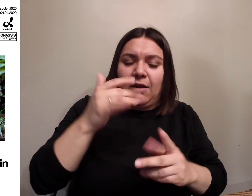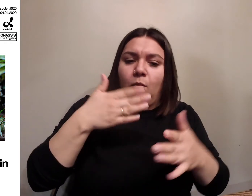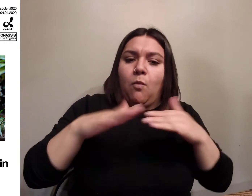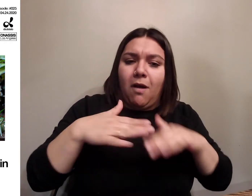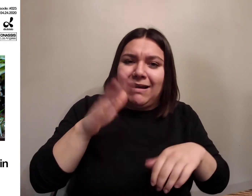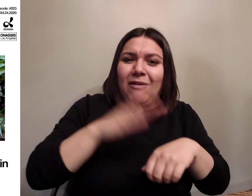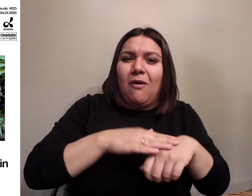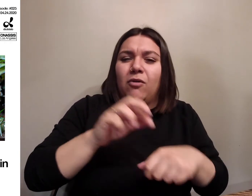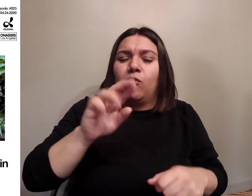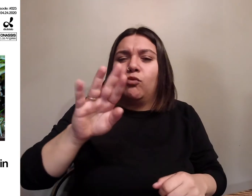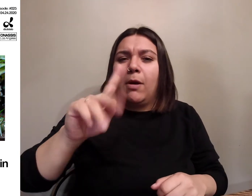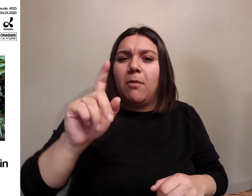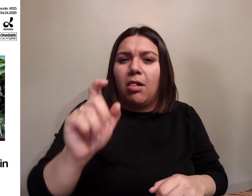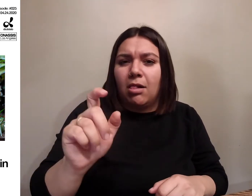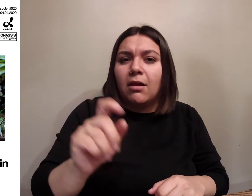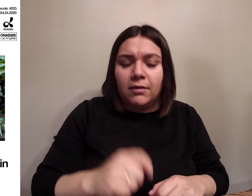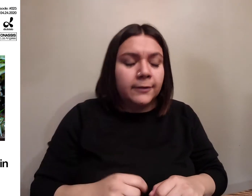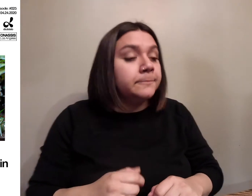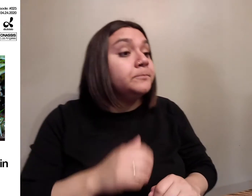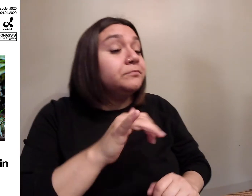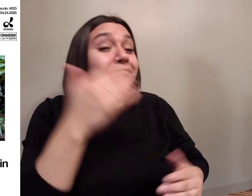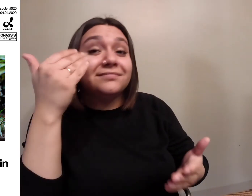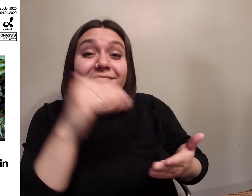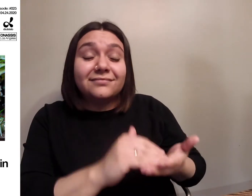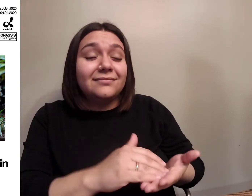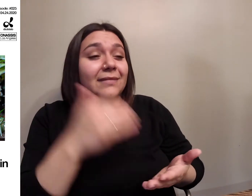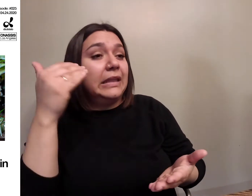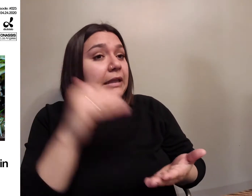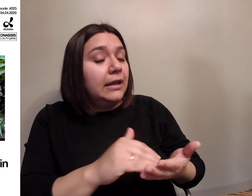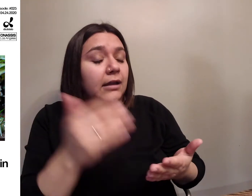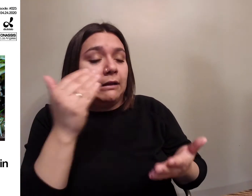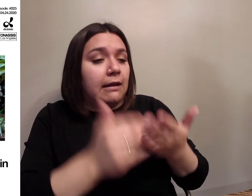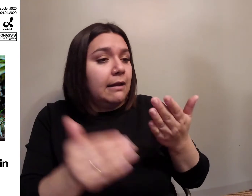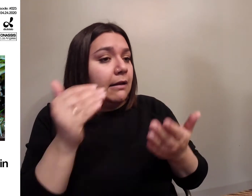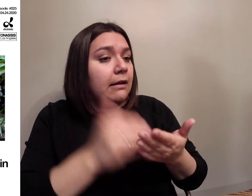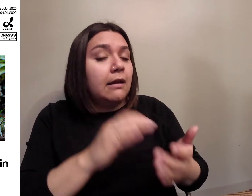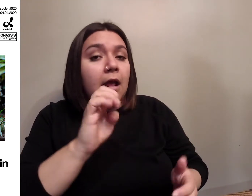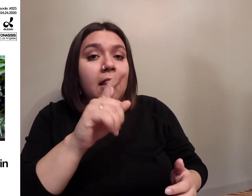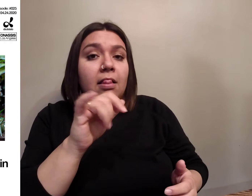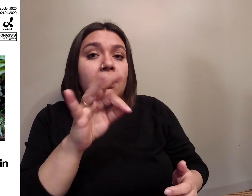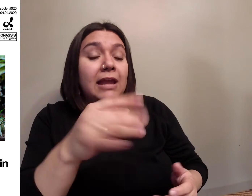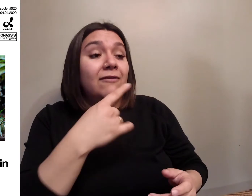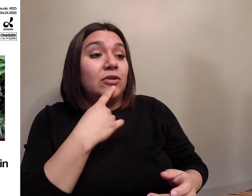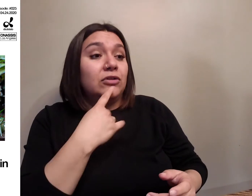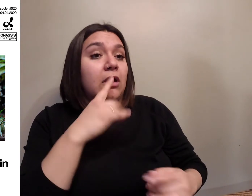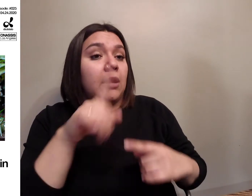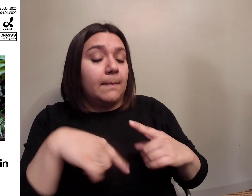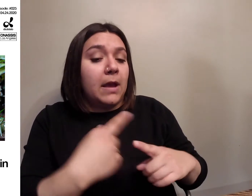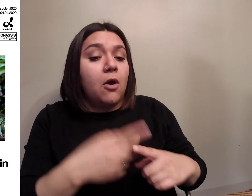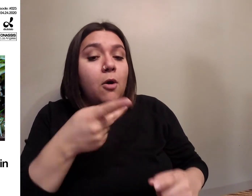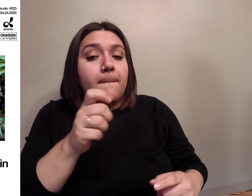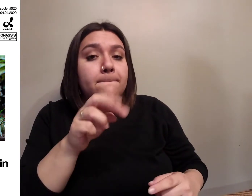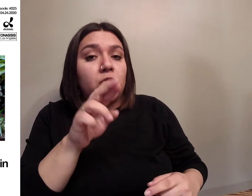only words, but also people and their stories, then again, it's a bit like walking on a pile of rubble.